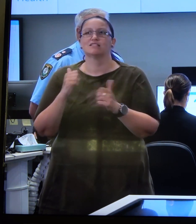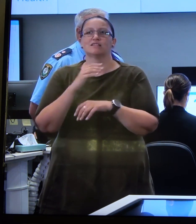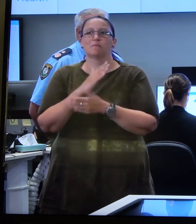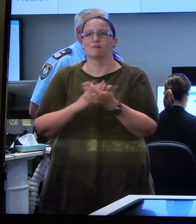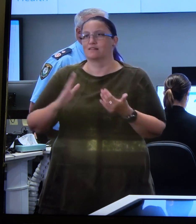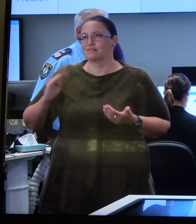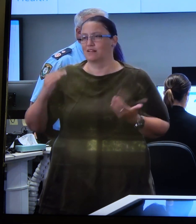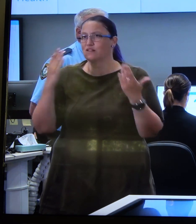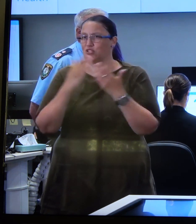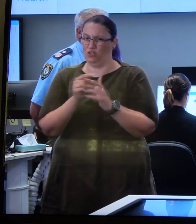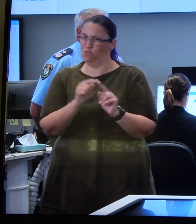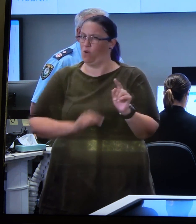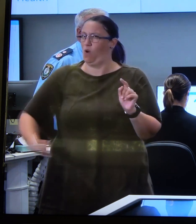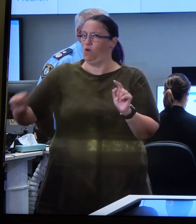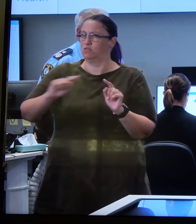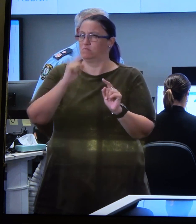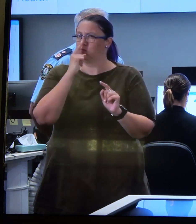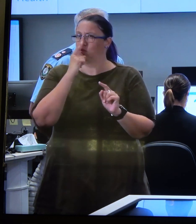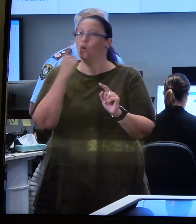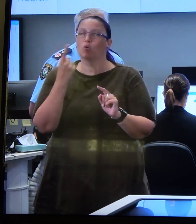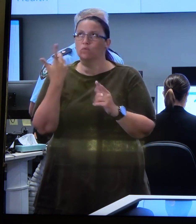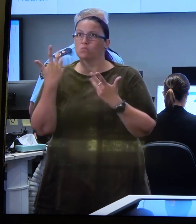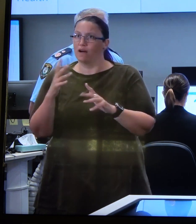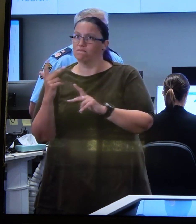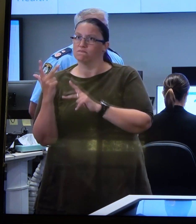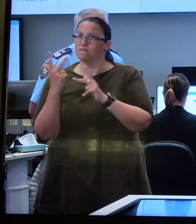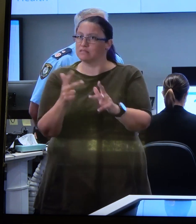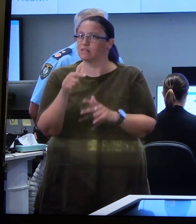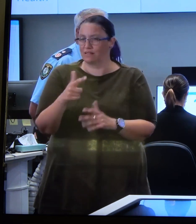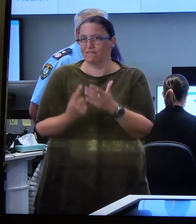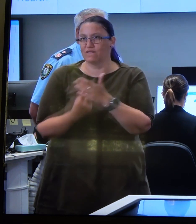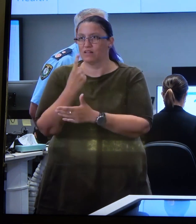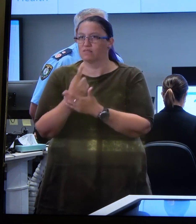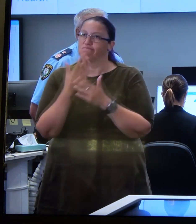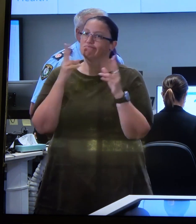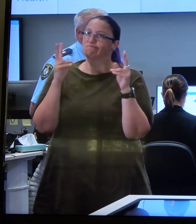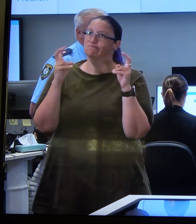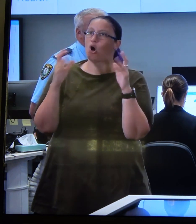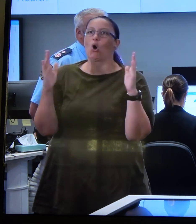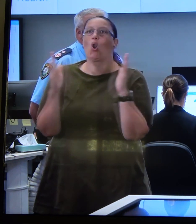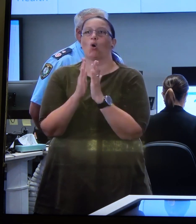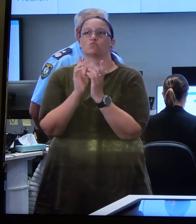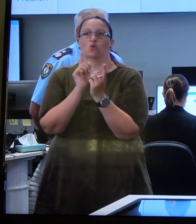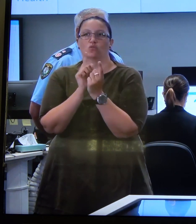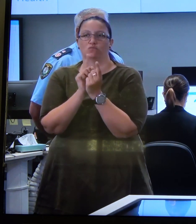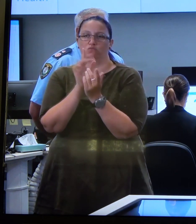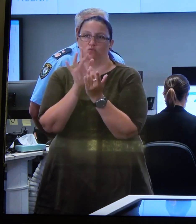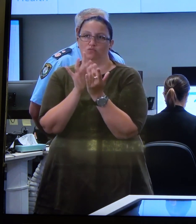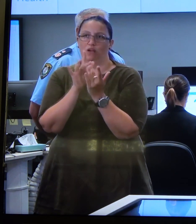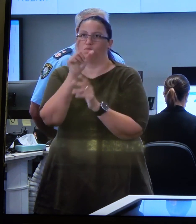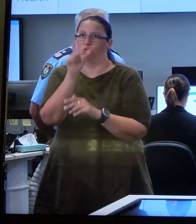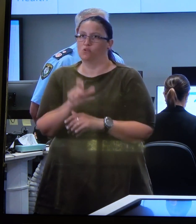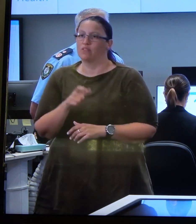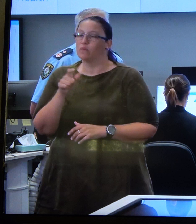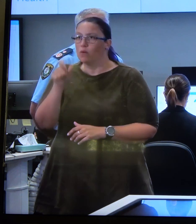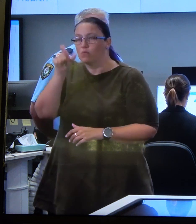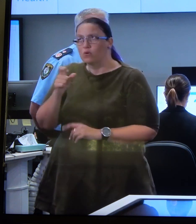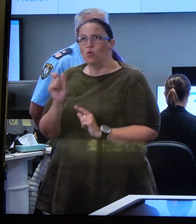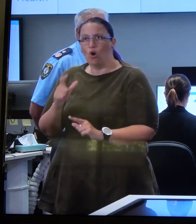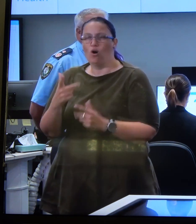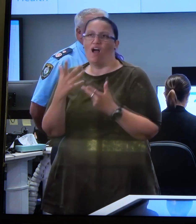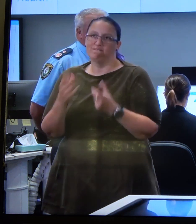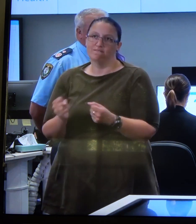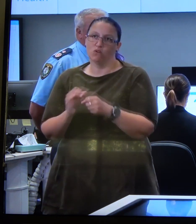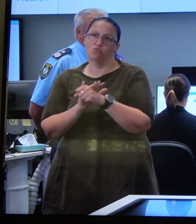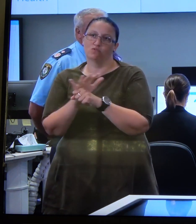p.m. All people who attended this event are considered close contacts of a confirmed case,